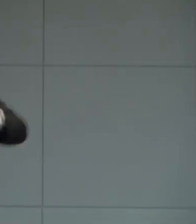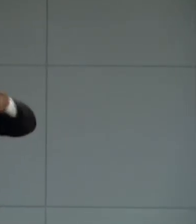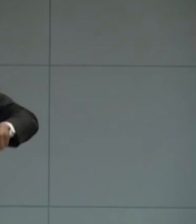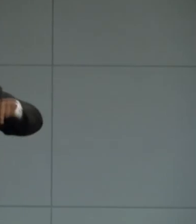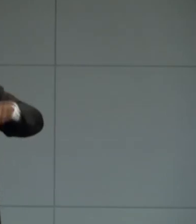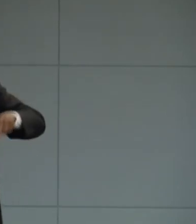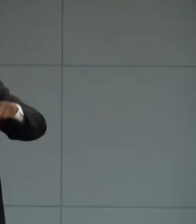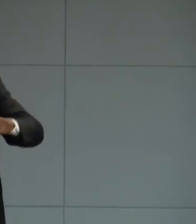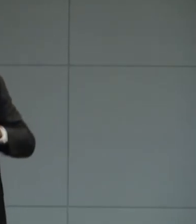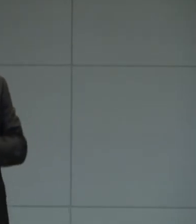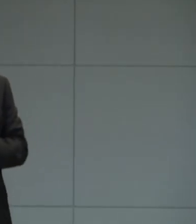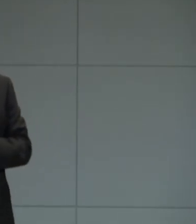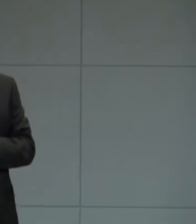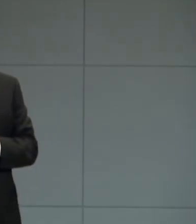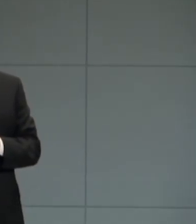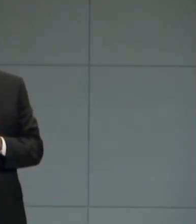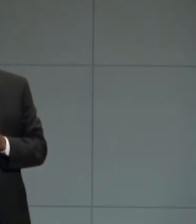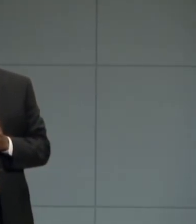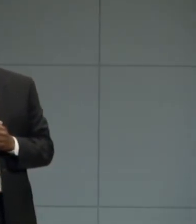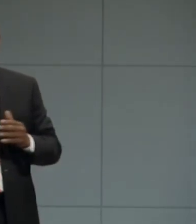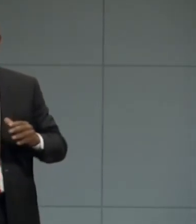John Hope Franklin.